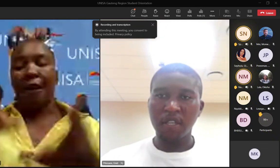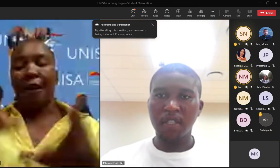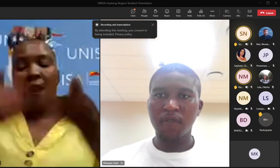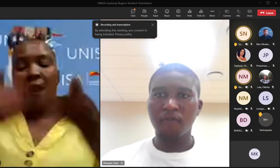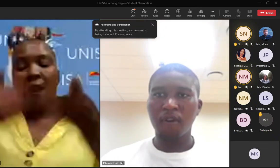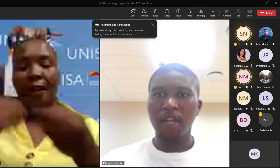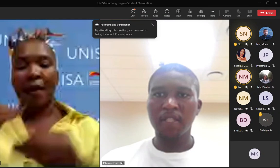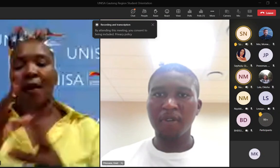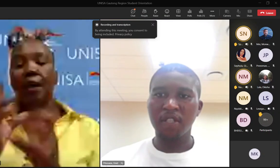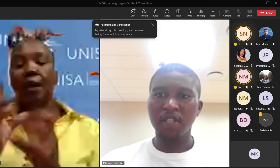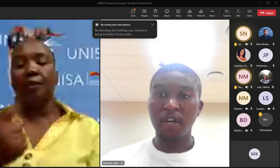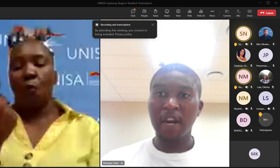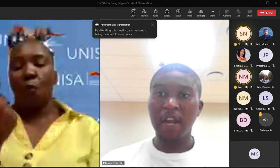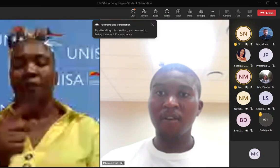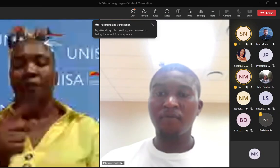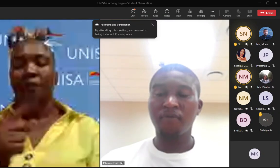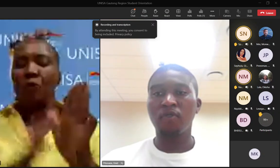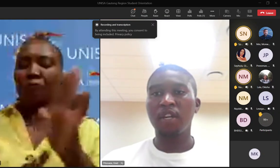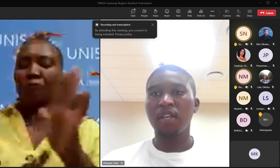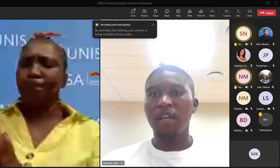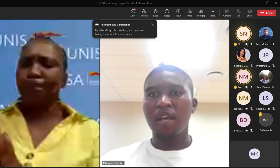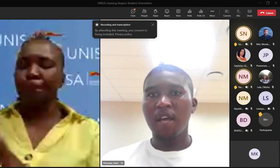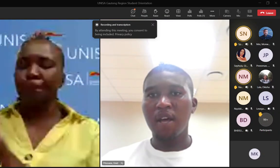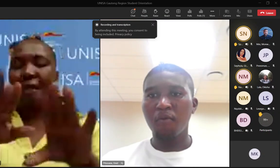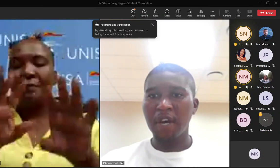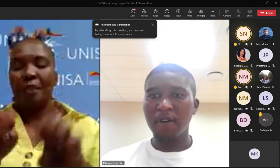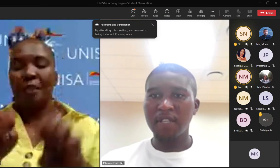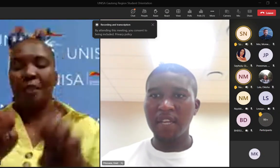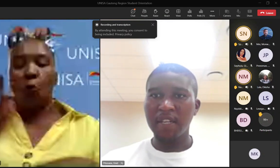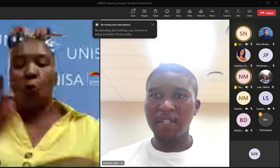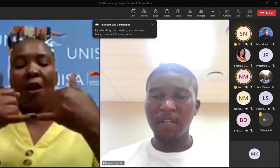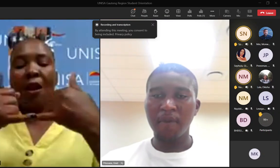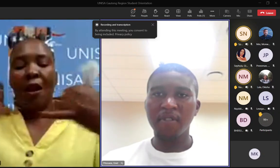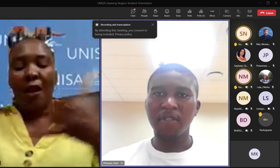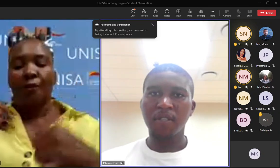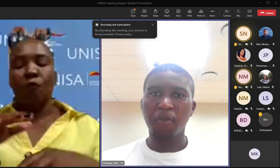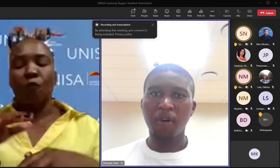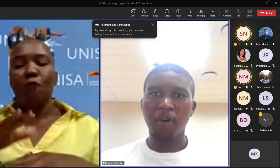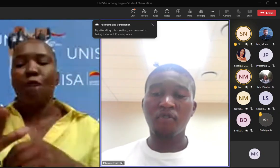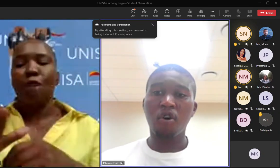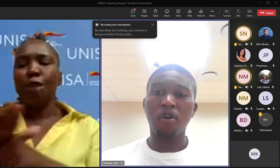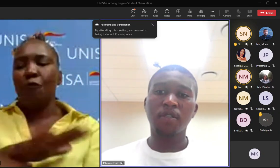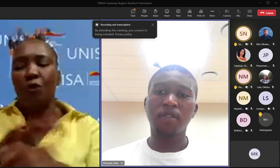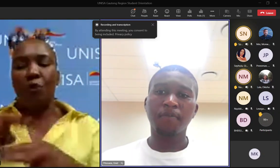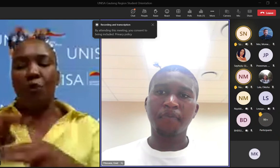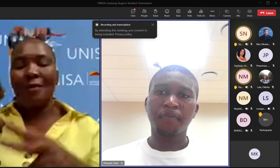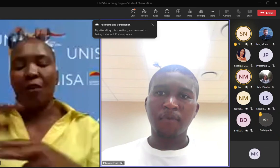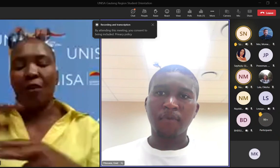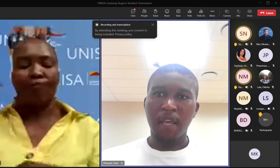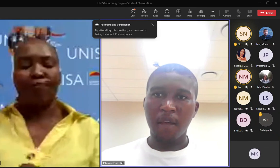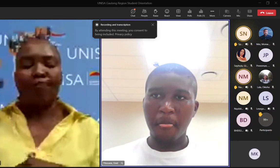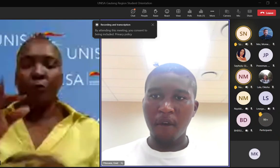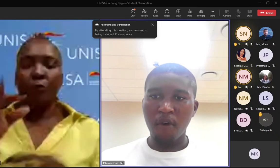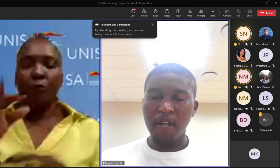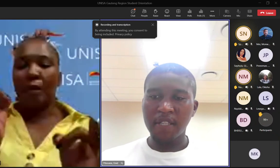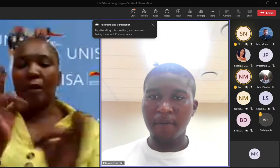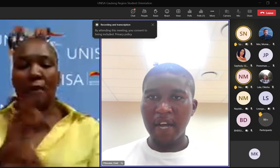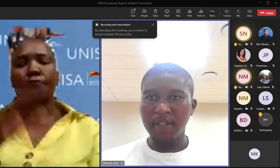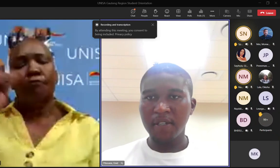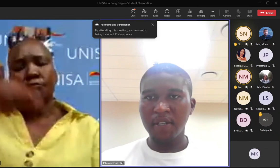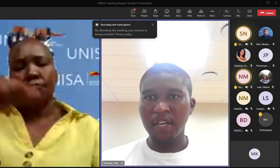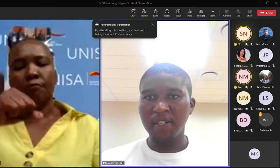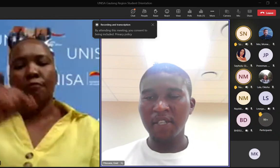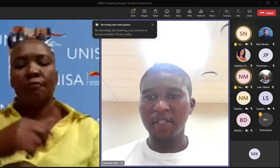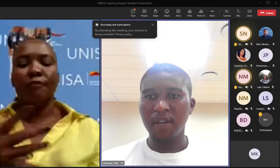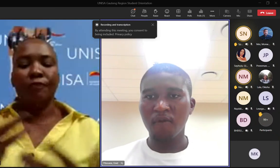one of the most successful examinations online fully and without any disturbances but of course um there were